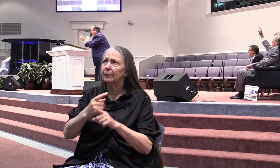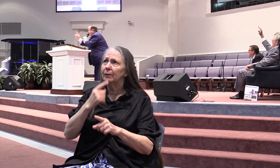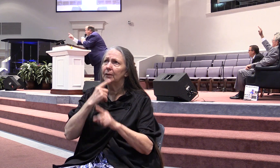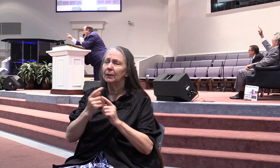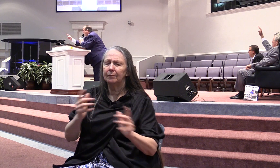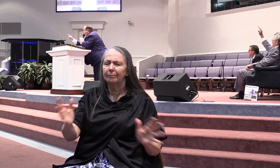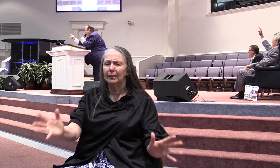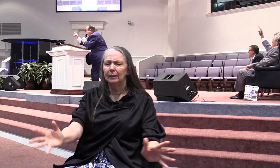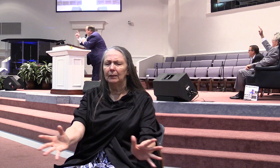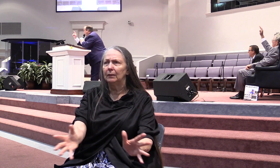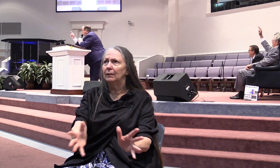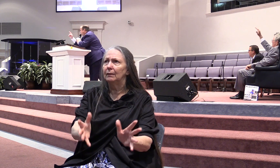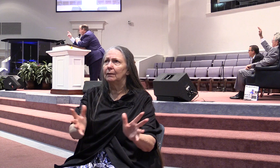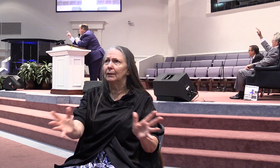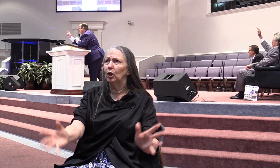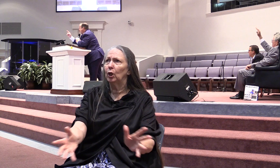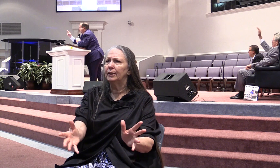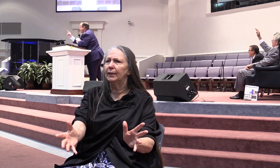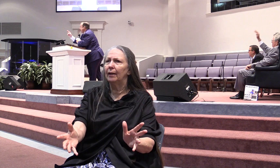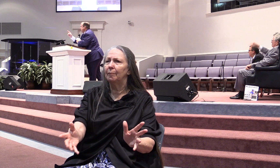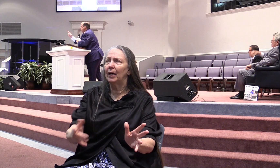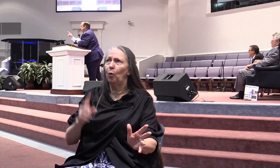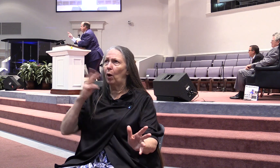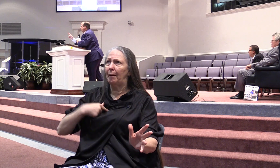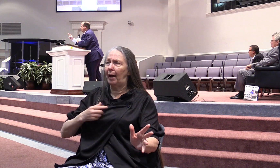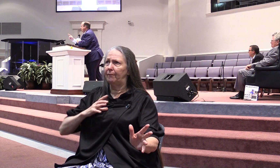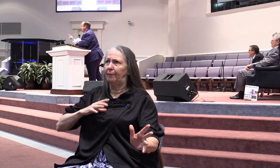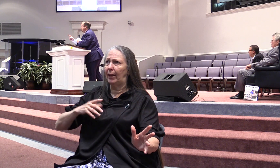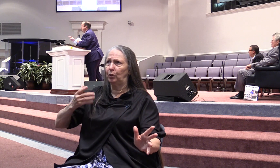into your field and find what they need.